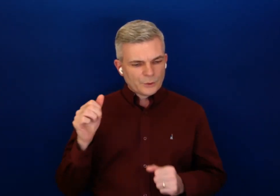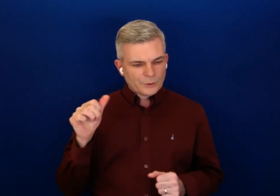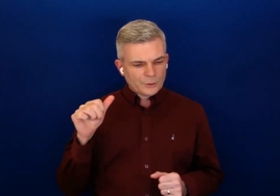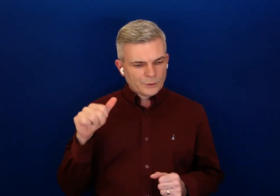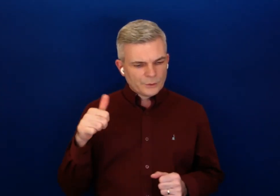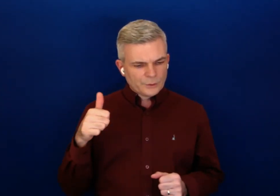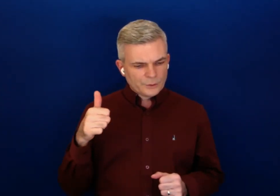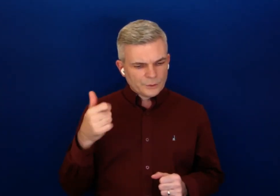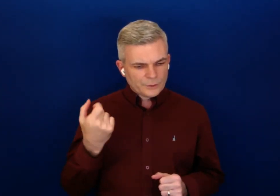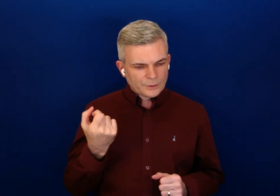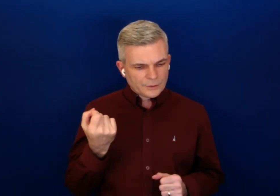number